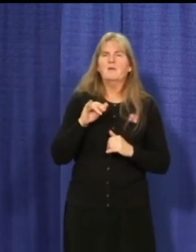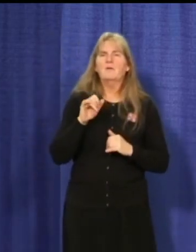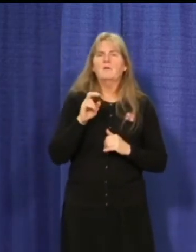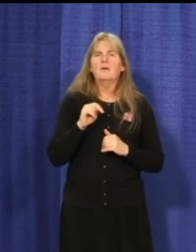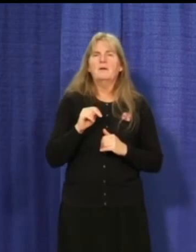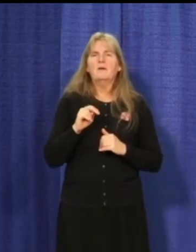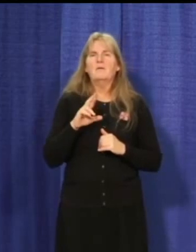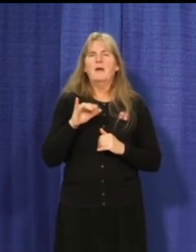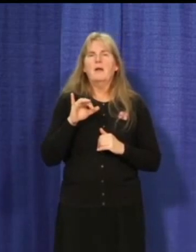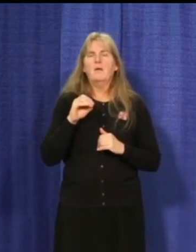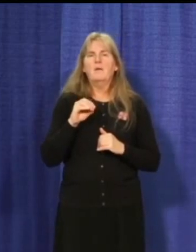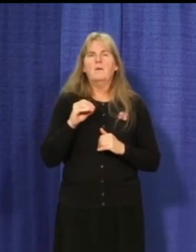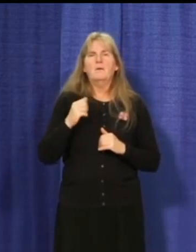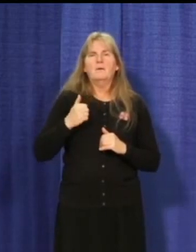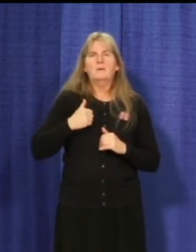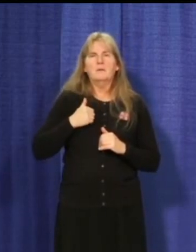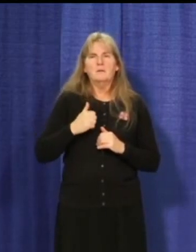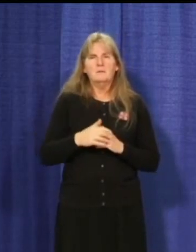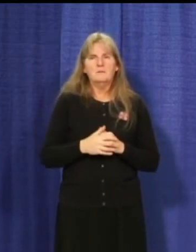Radio-Canada.